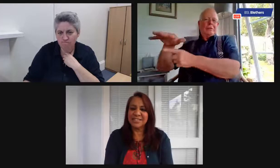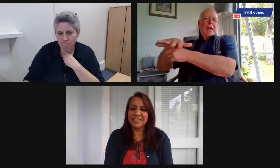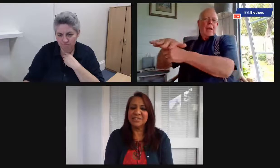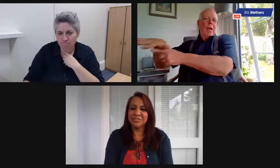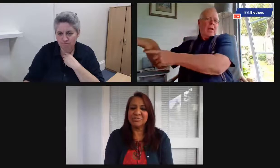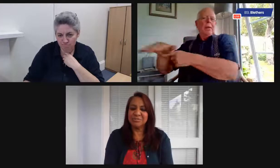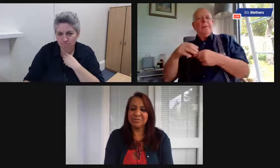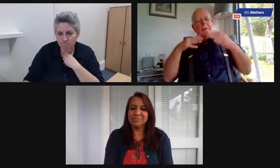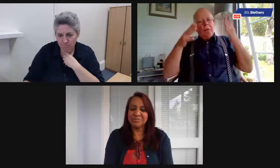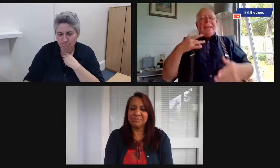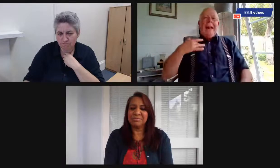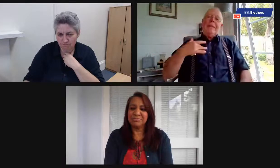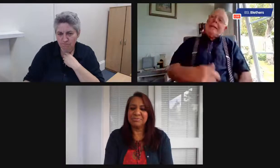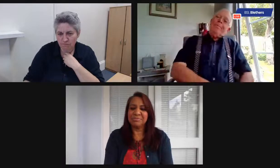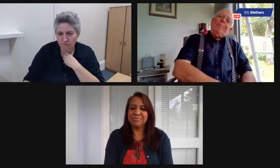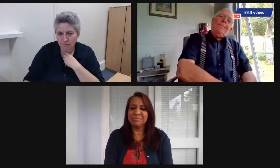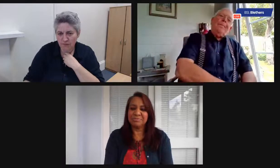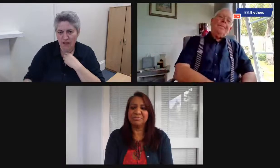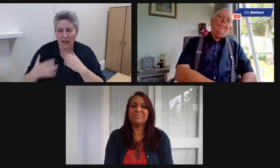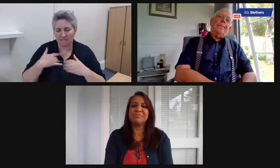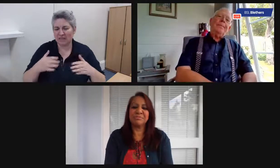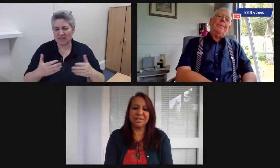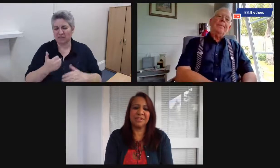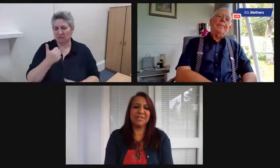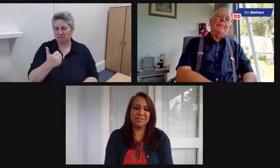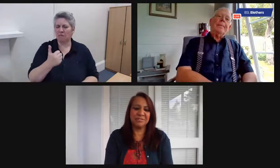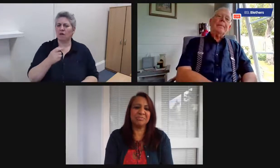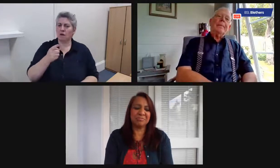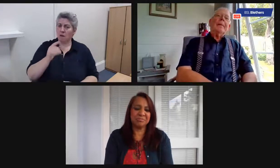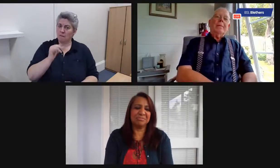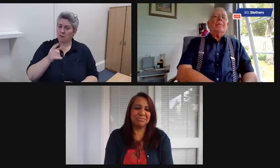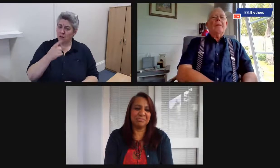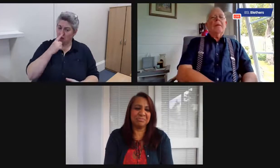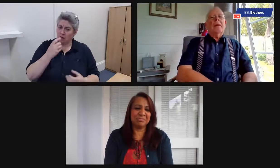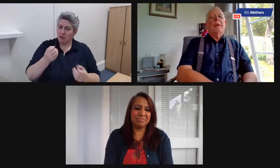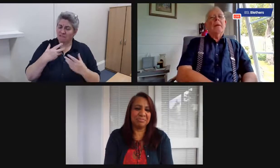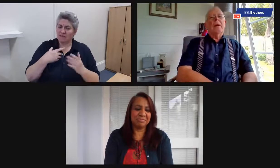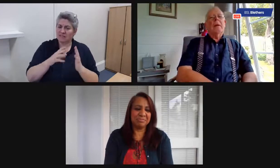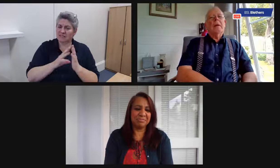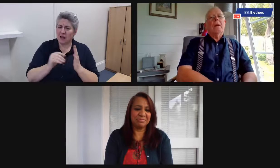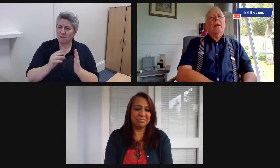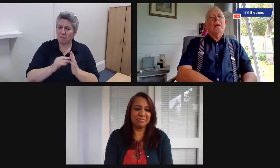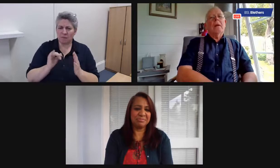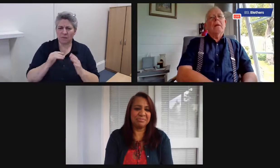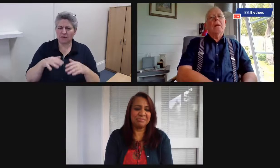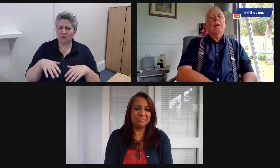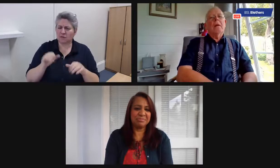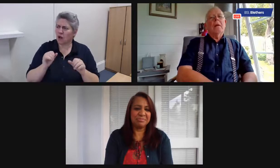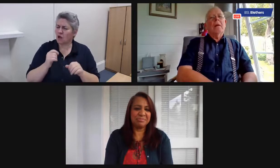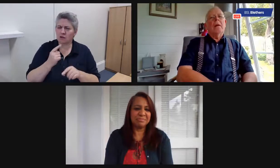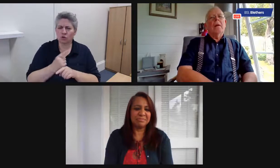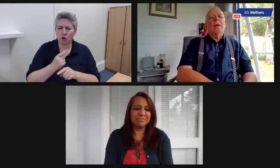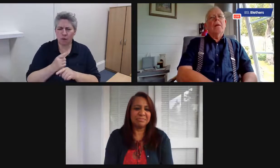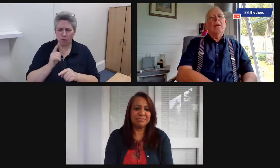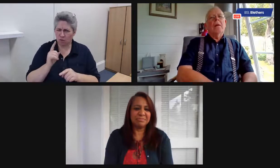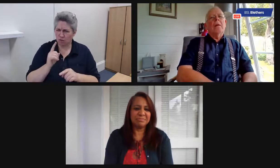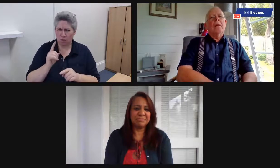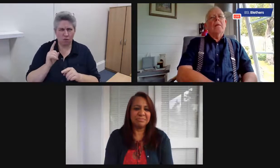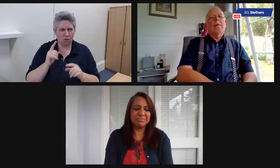You know, we're not talking about kind of mountains and lakes. We focus in our Facebook group on living nature. Could you give us an